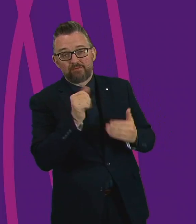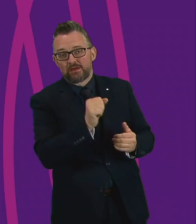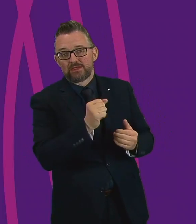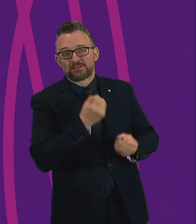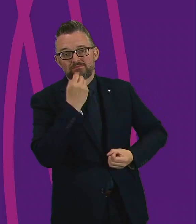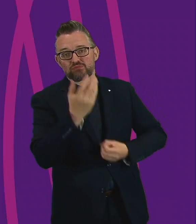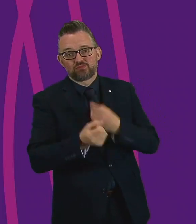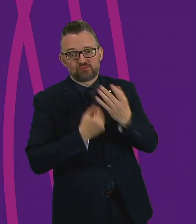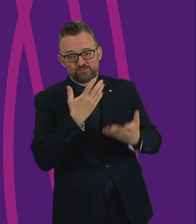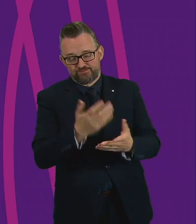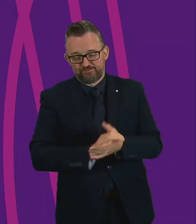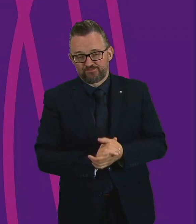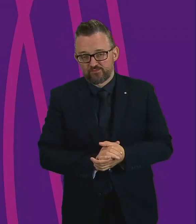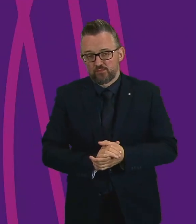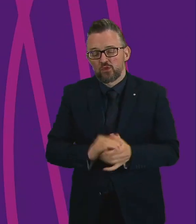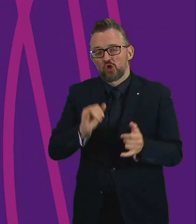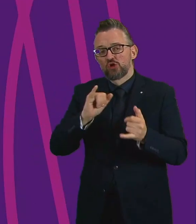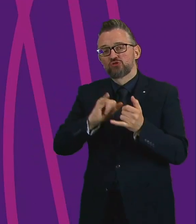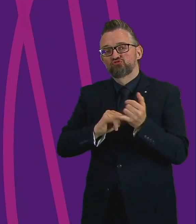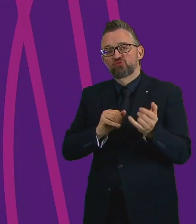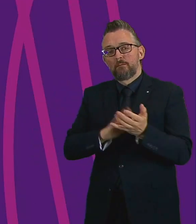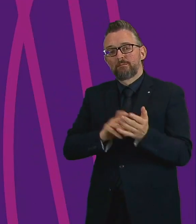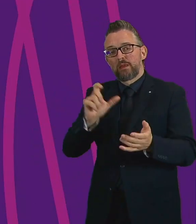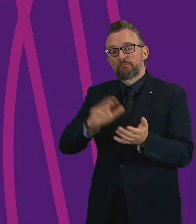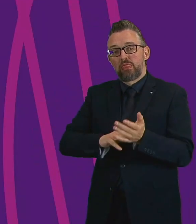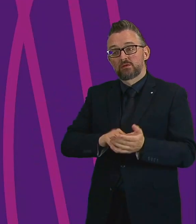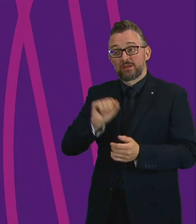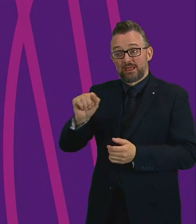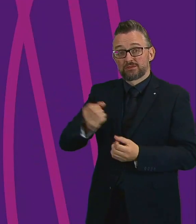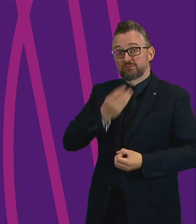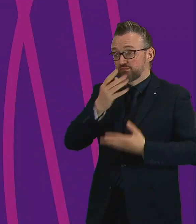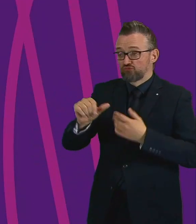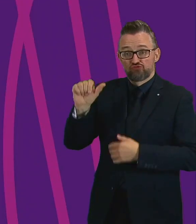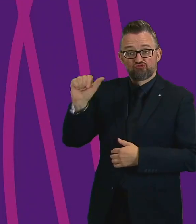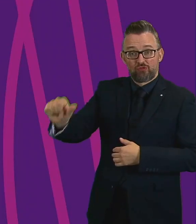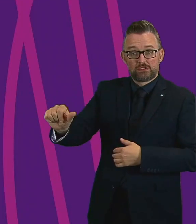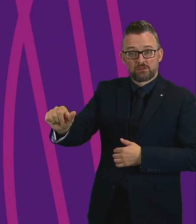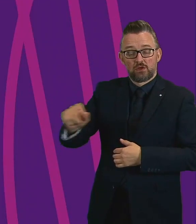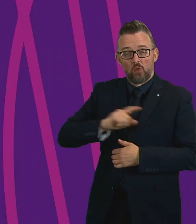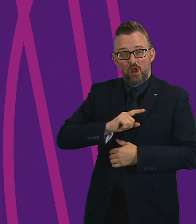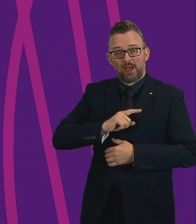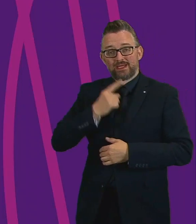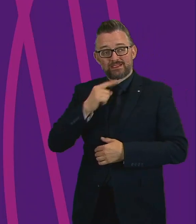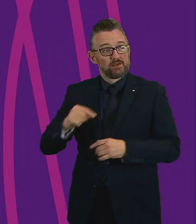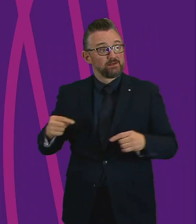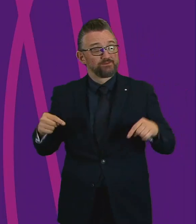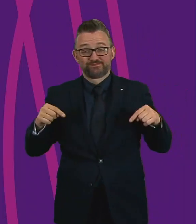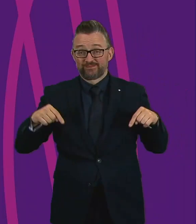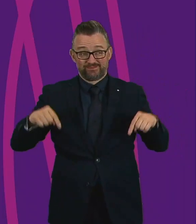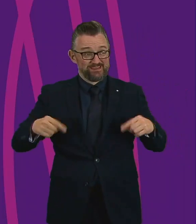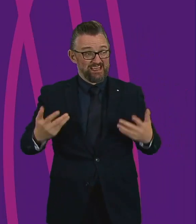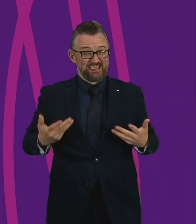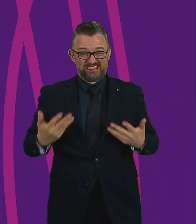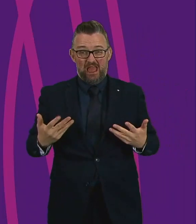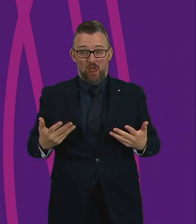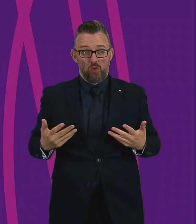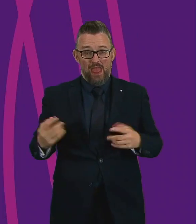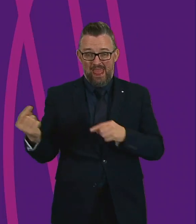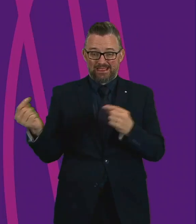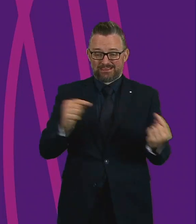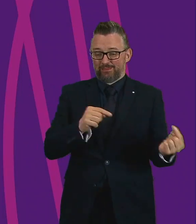result of that. Stuart McMillan was right in his contribution when he said that this is not the time to